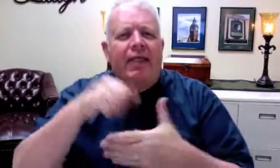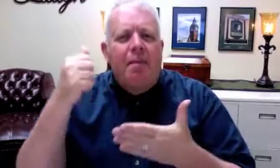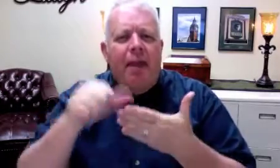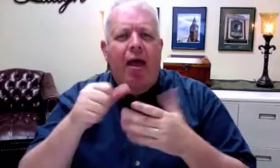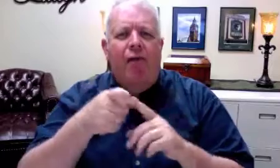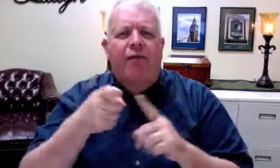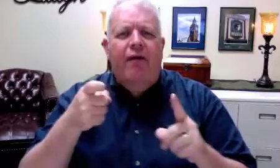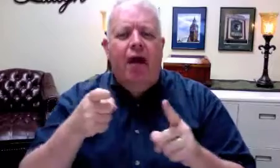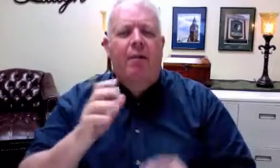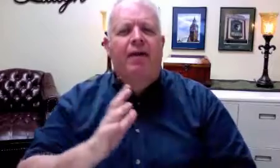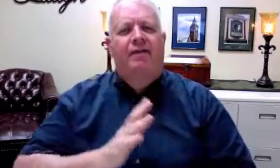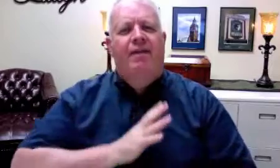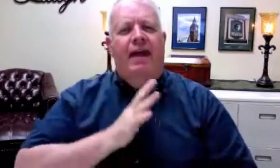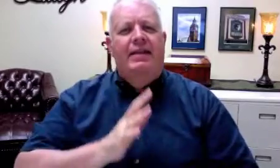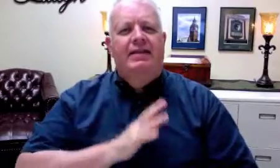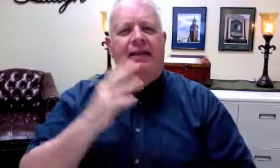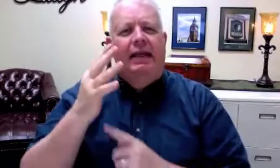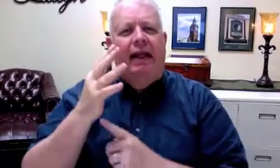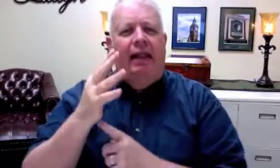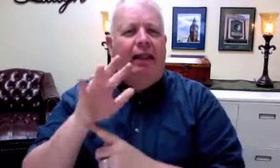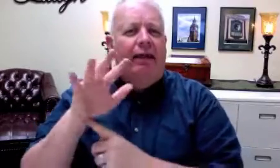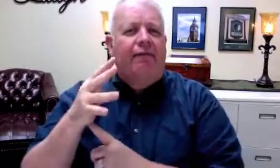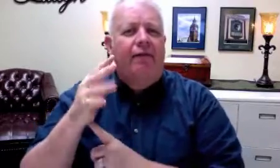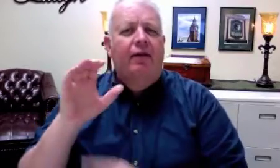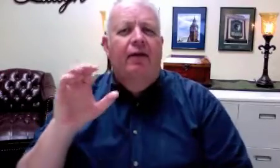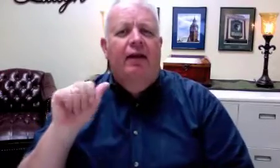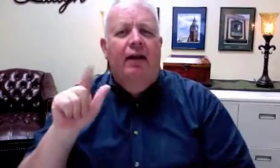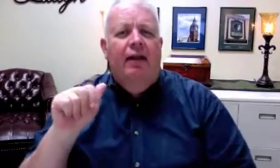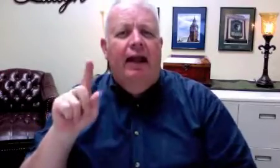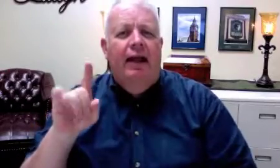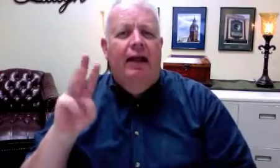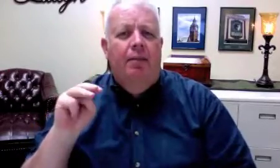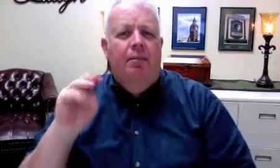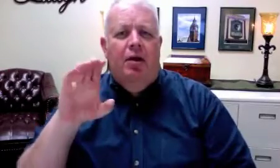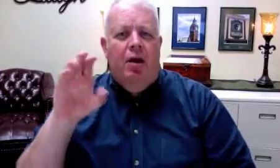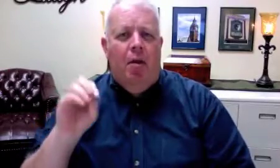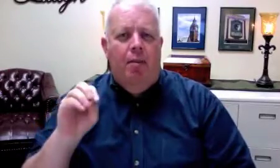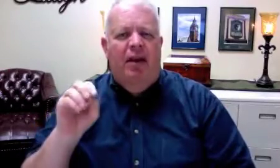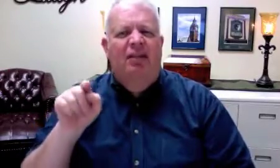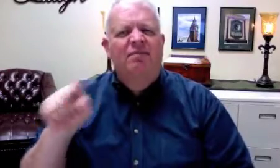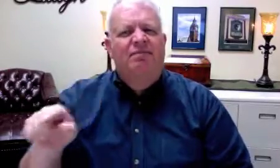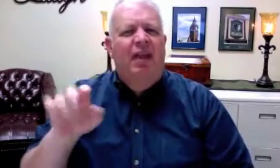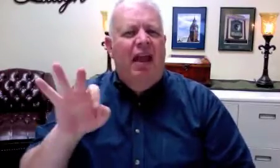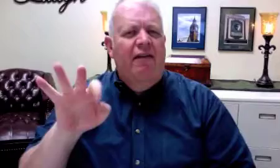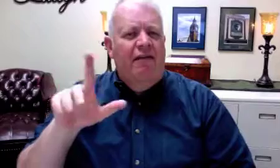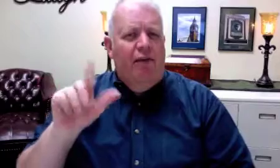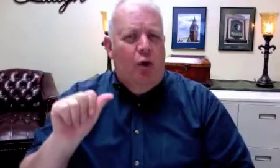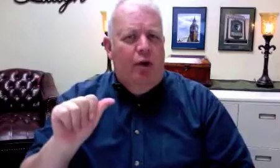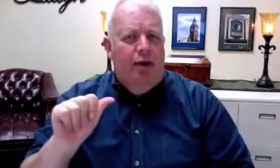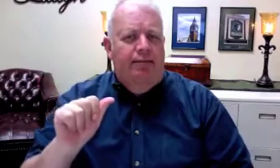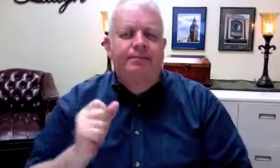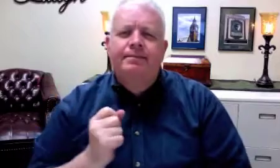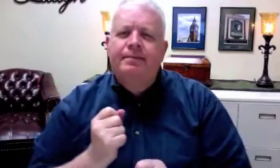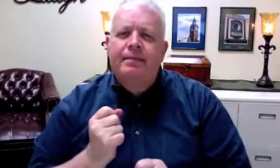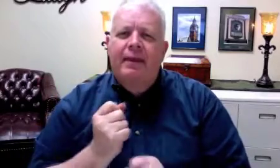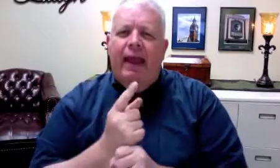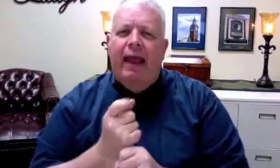Fancy Leaf Caladium Company in Florida. And every year, I